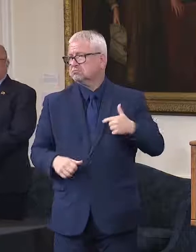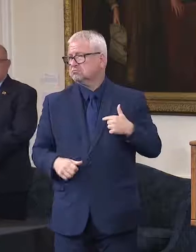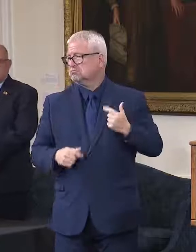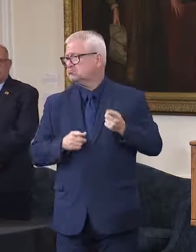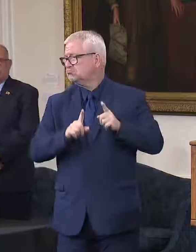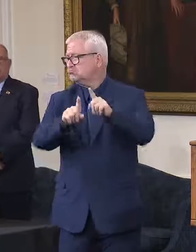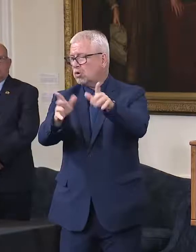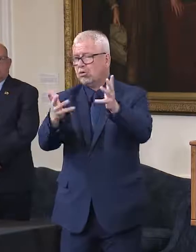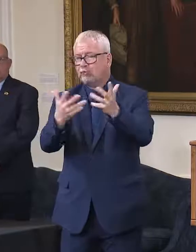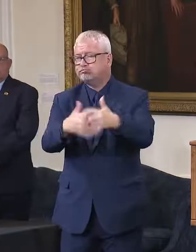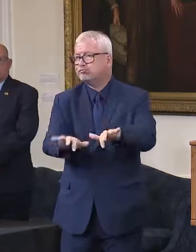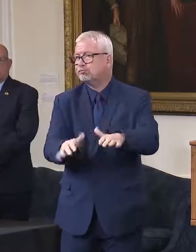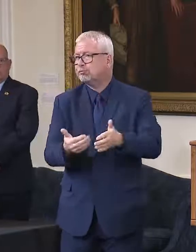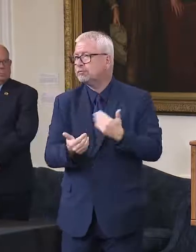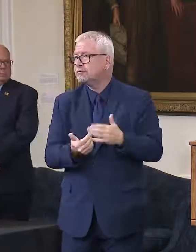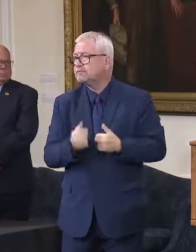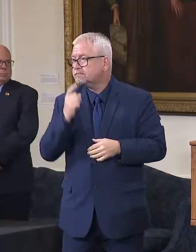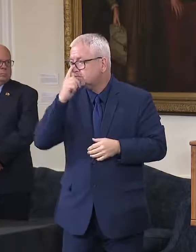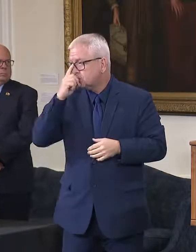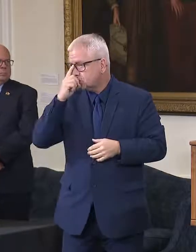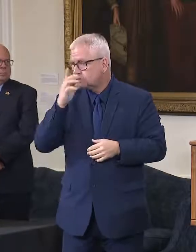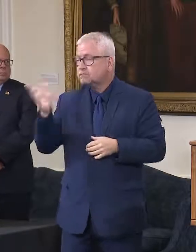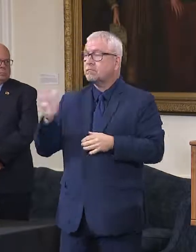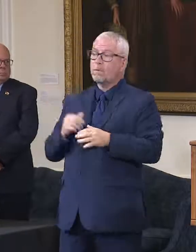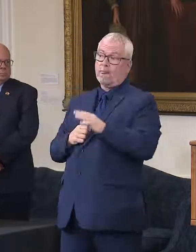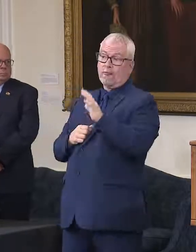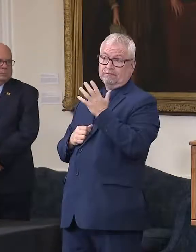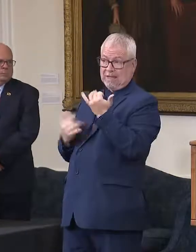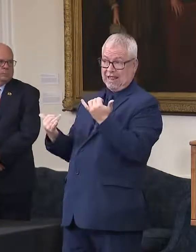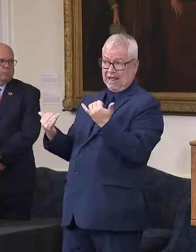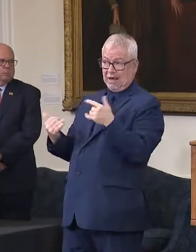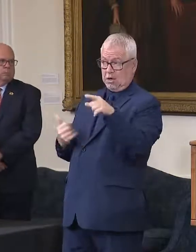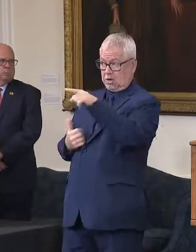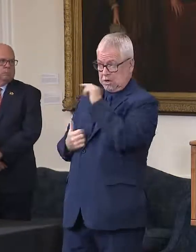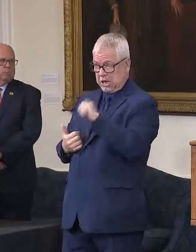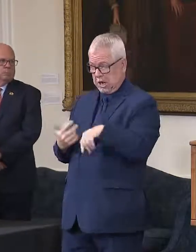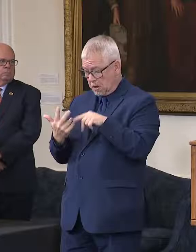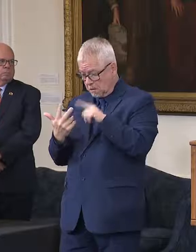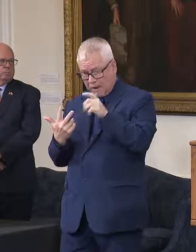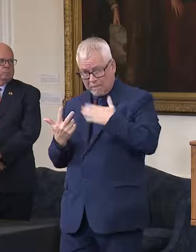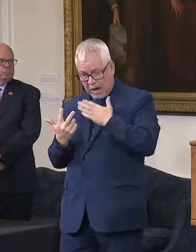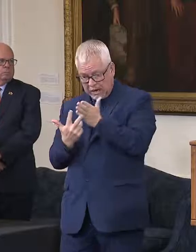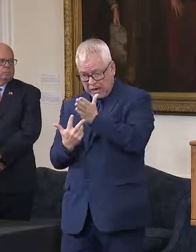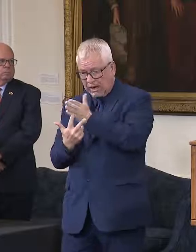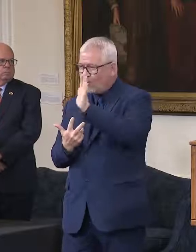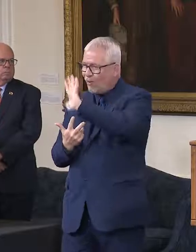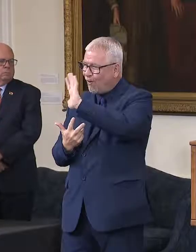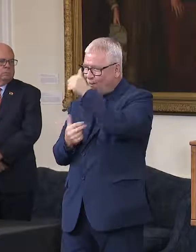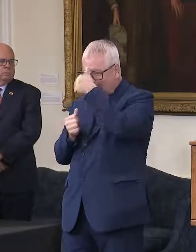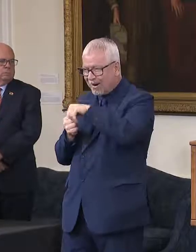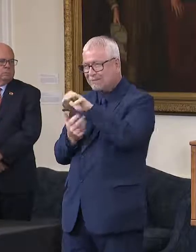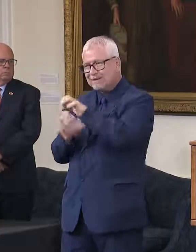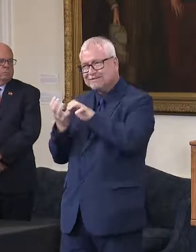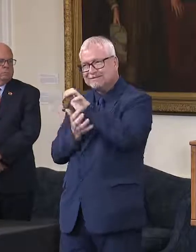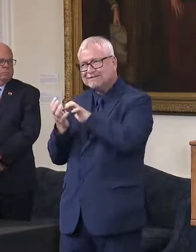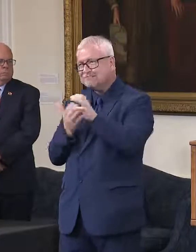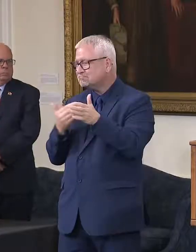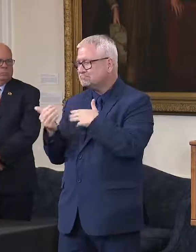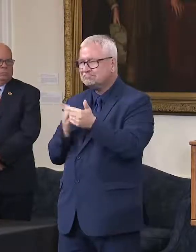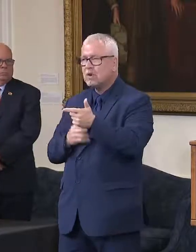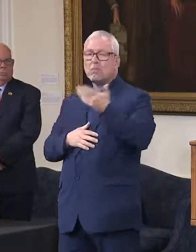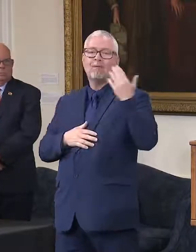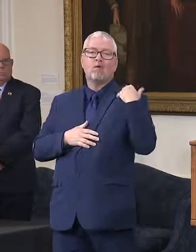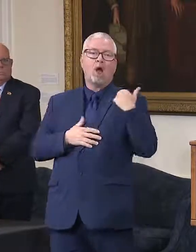is the fact it's now safe to mix and match vaccines. This means that eligible Marylanders may now choose